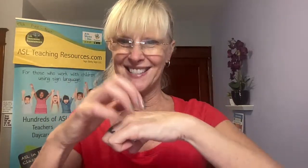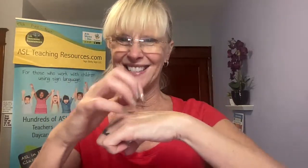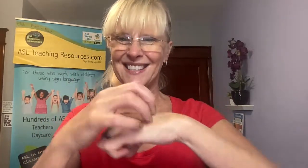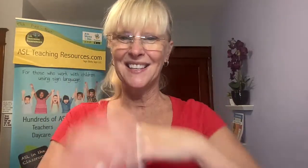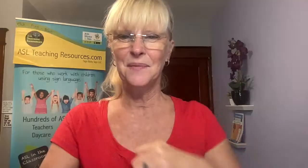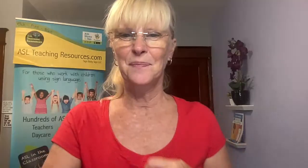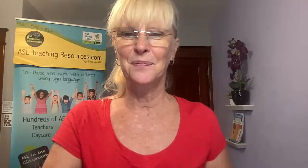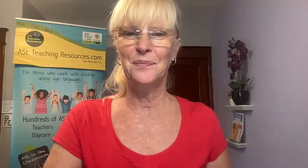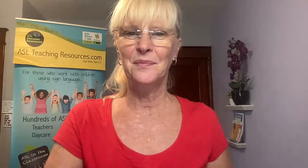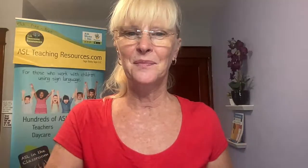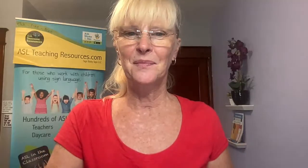grapes.